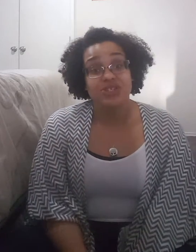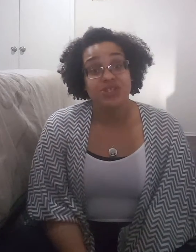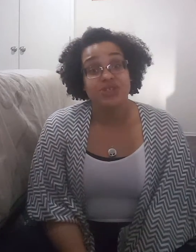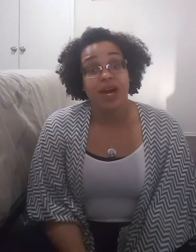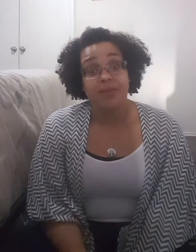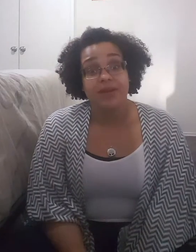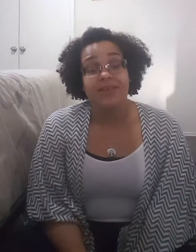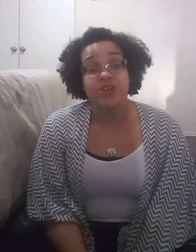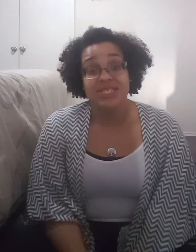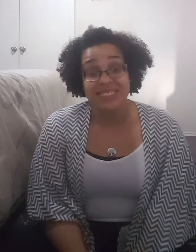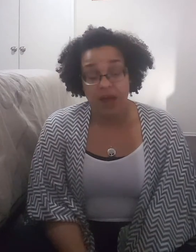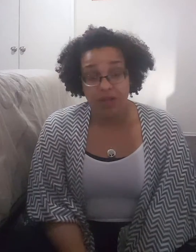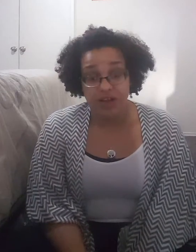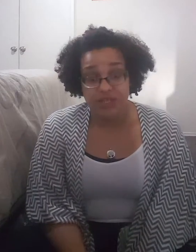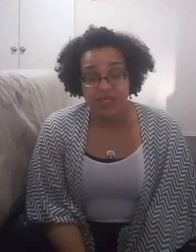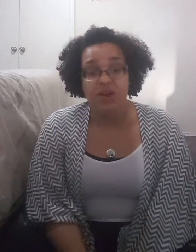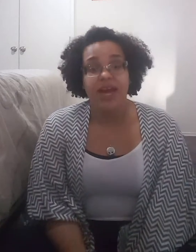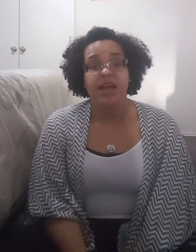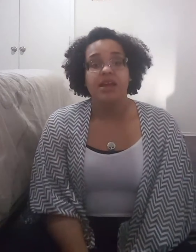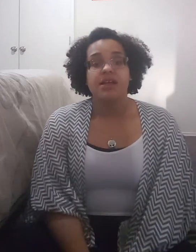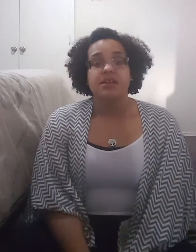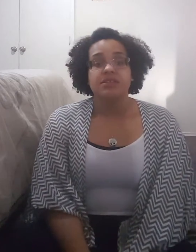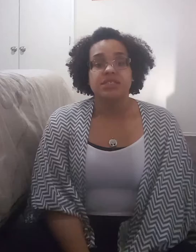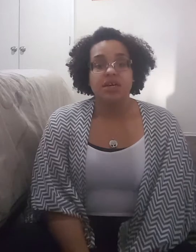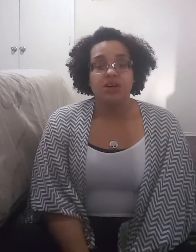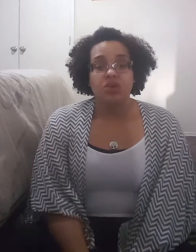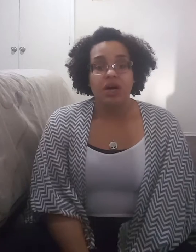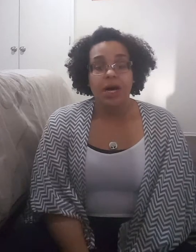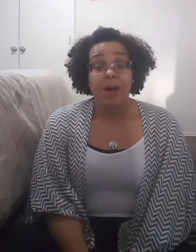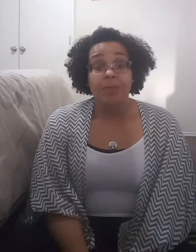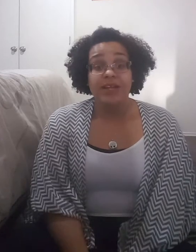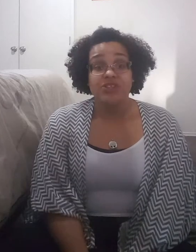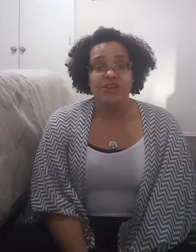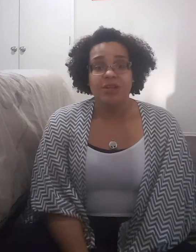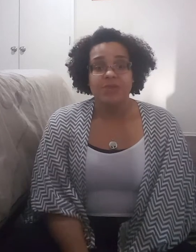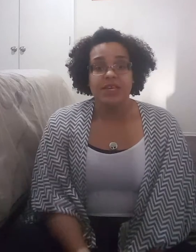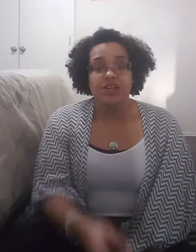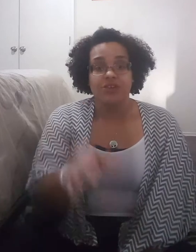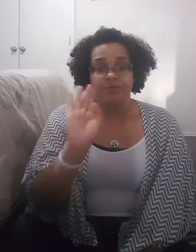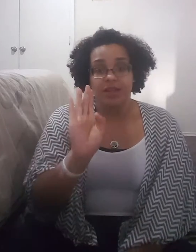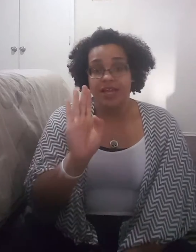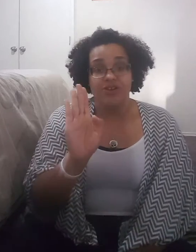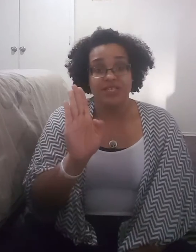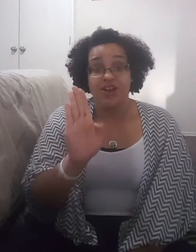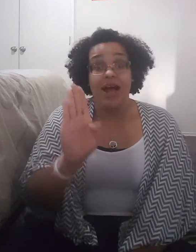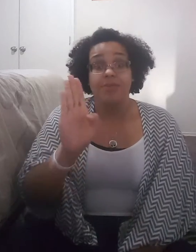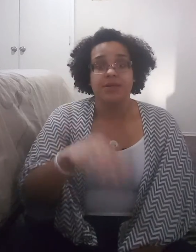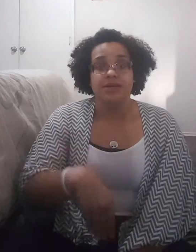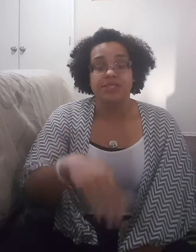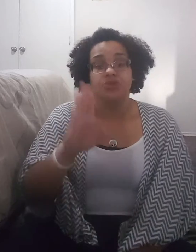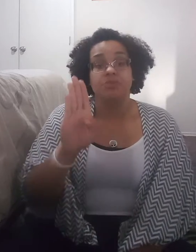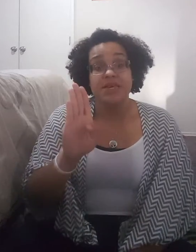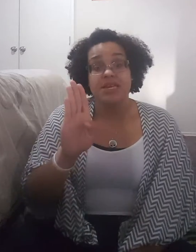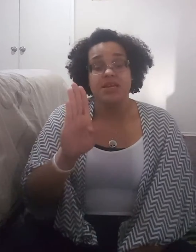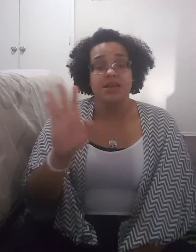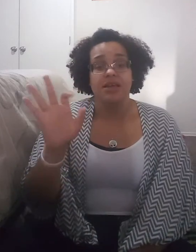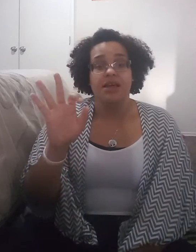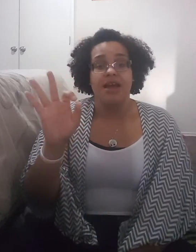you to up versus down letters. Okay, so up letters are going to be your letters that are up. So B,